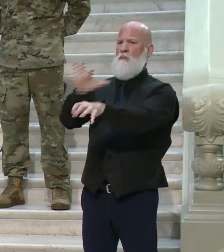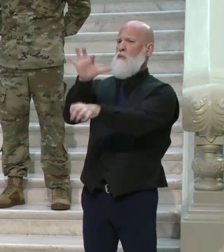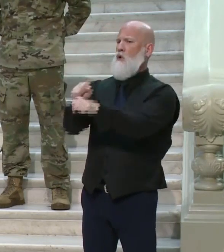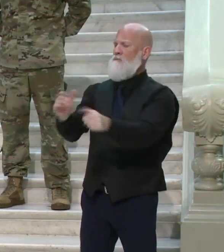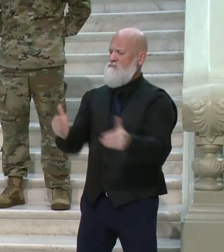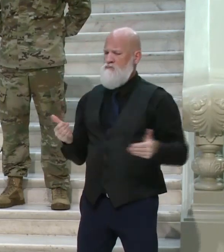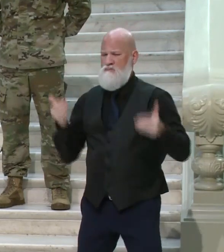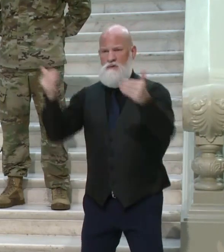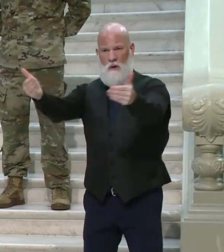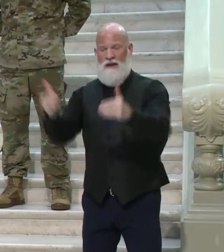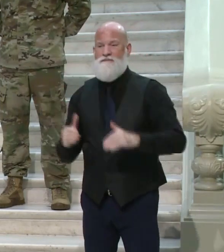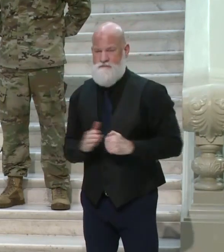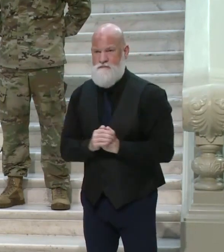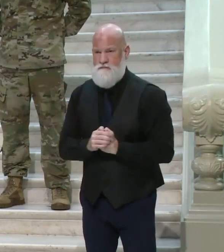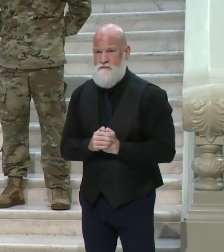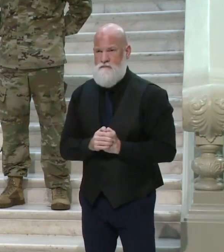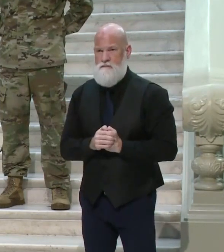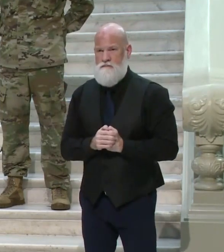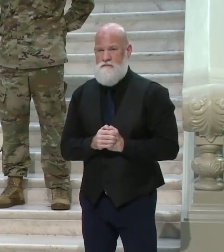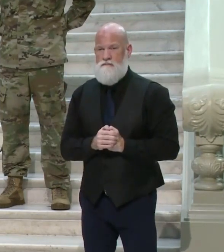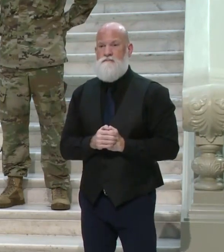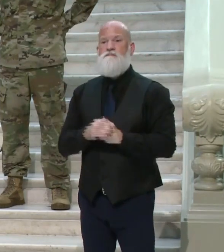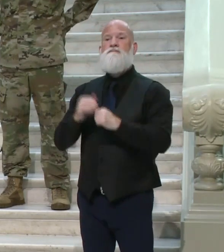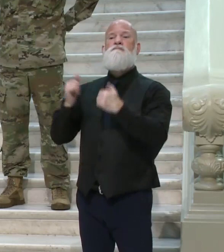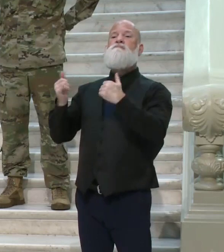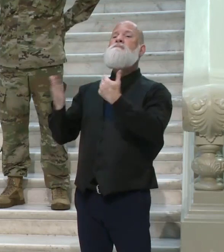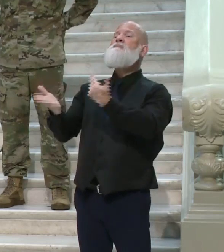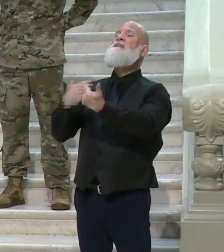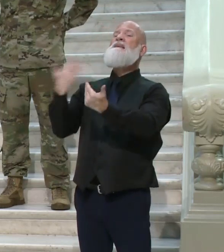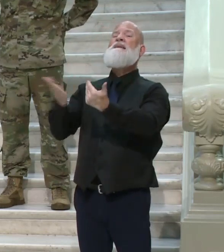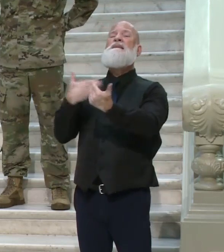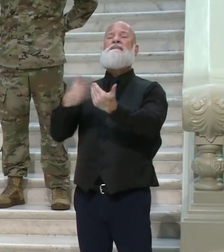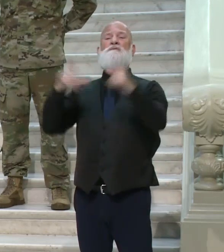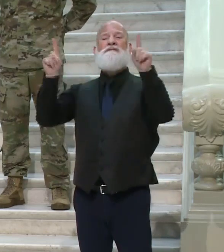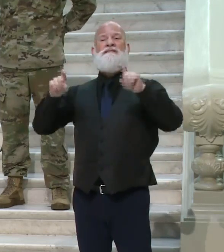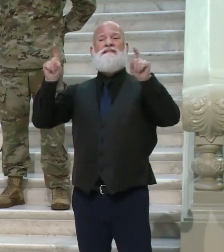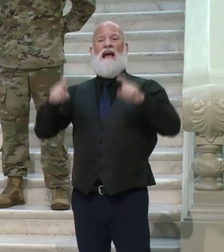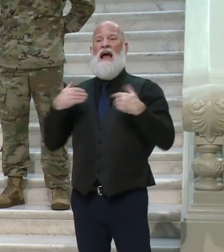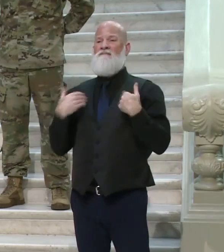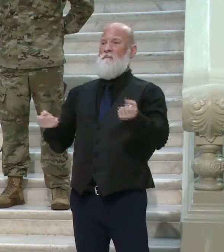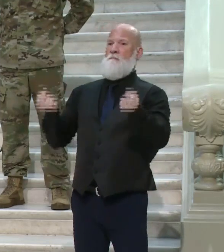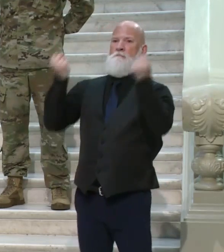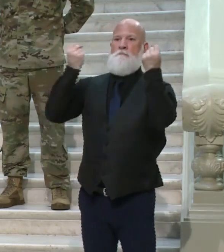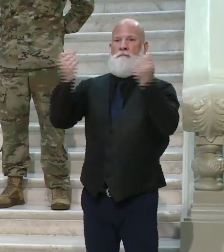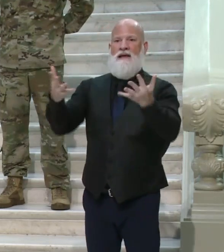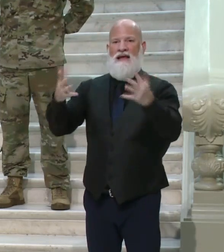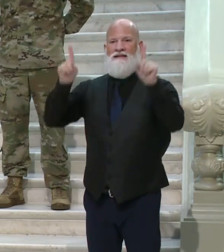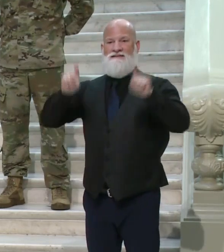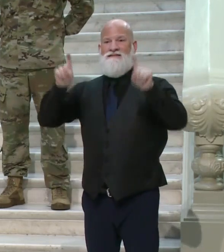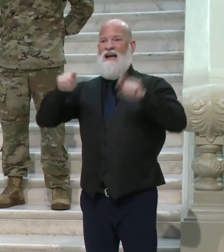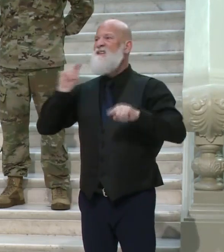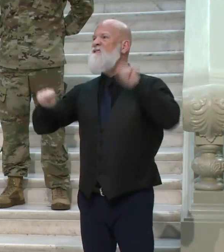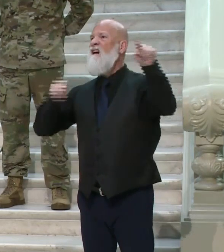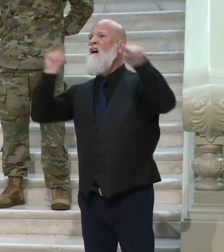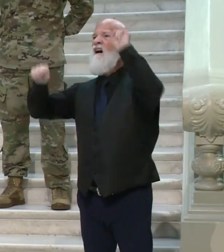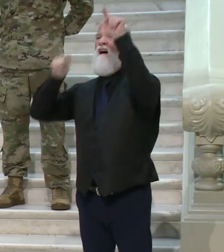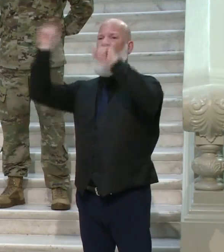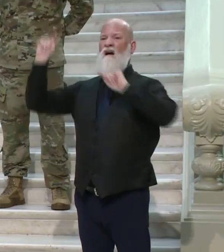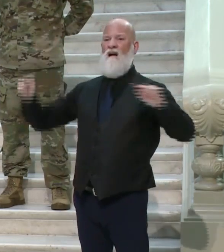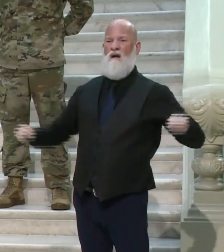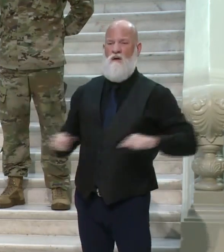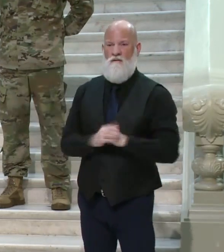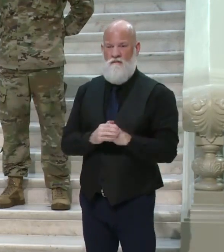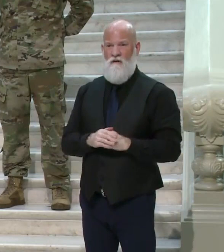to get an appointment. Easy to get tested. We have plenty of testing capacity. And we are ramping